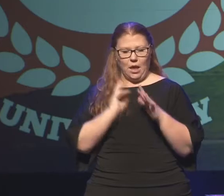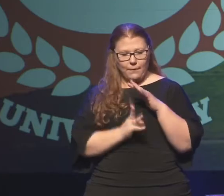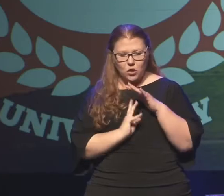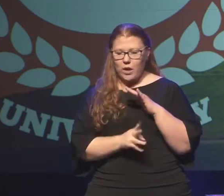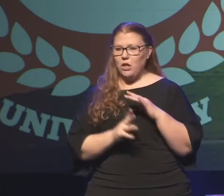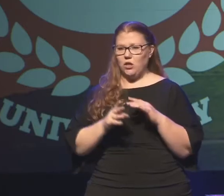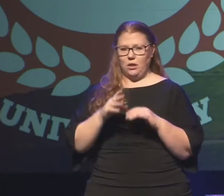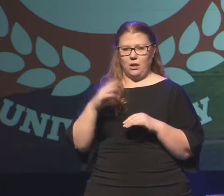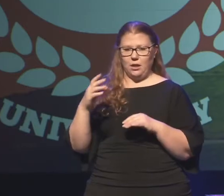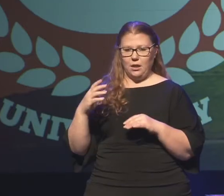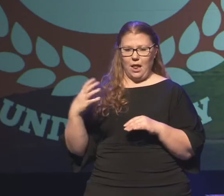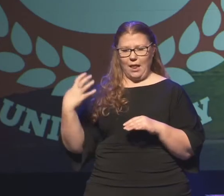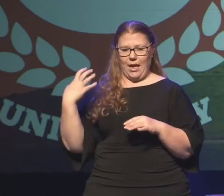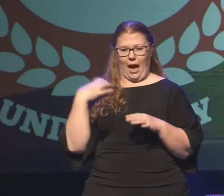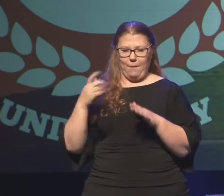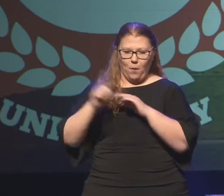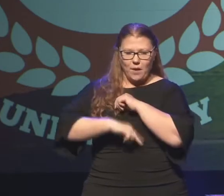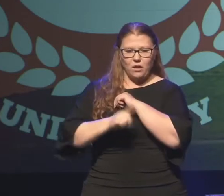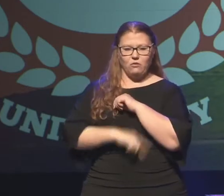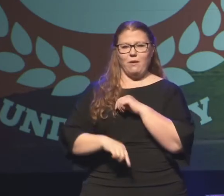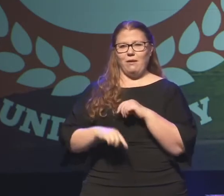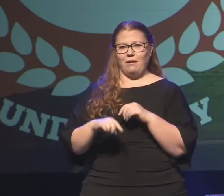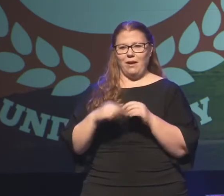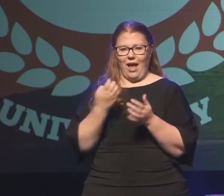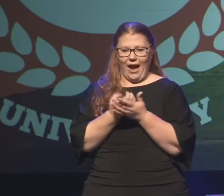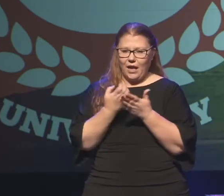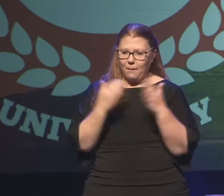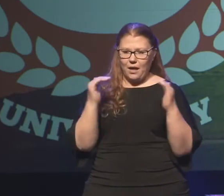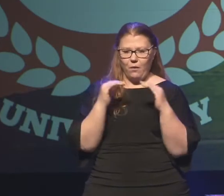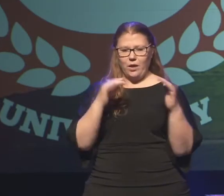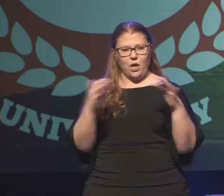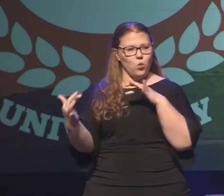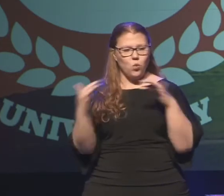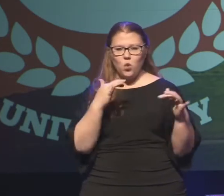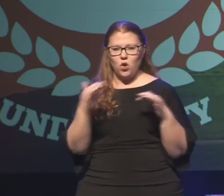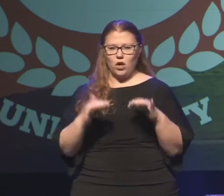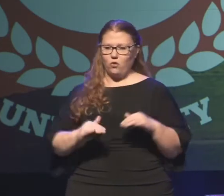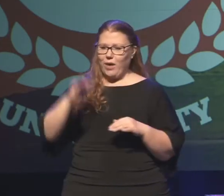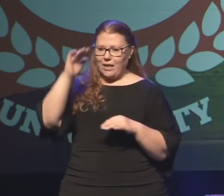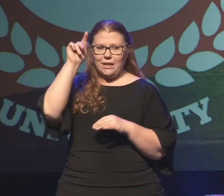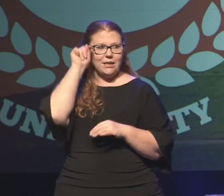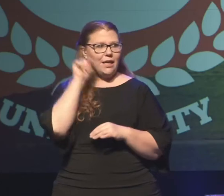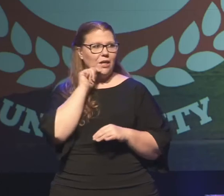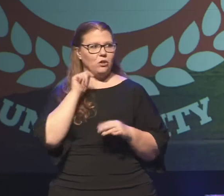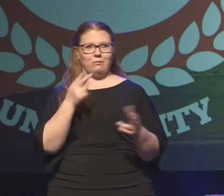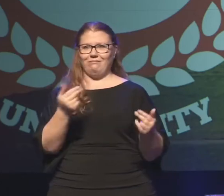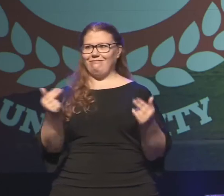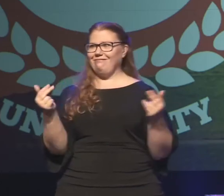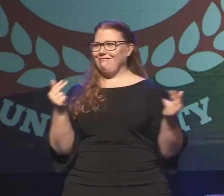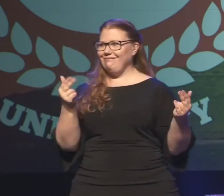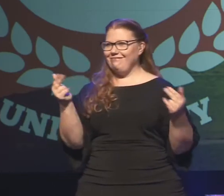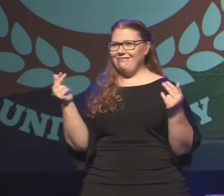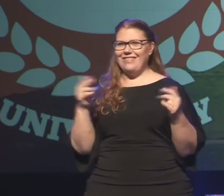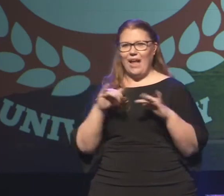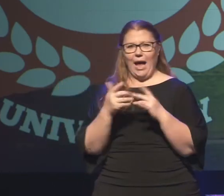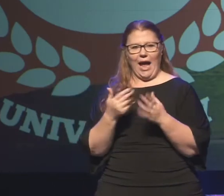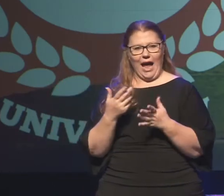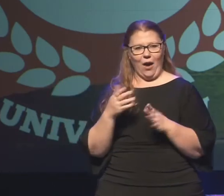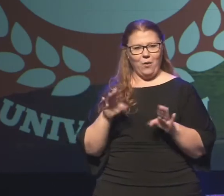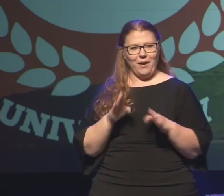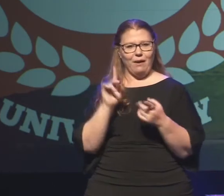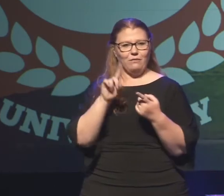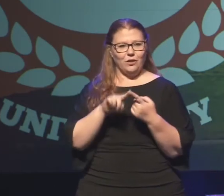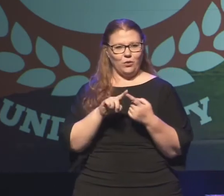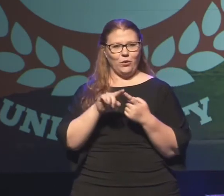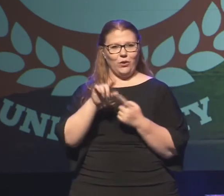immigration, capital punishment, economic equity, war, raising teenagers, how to treat